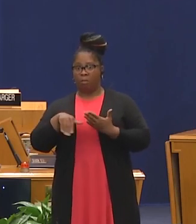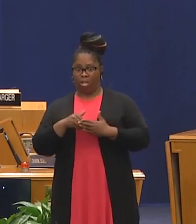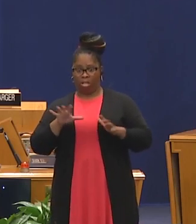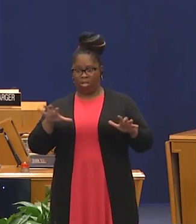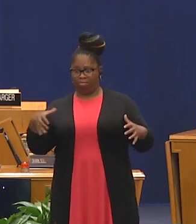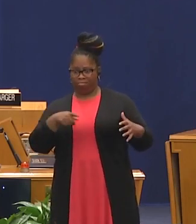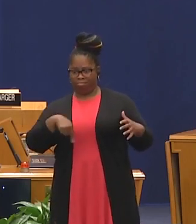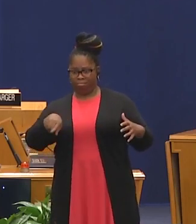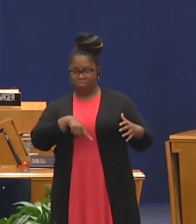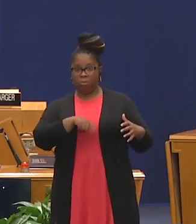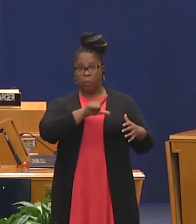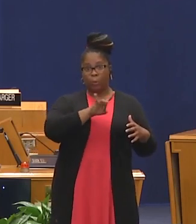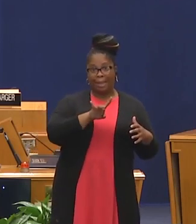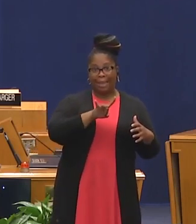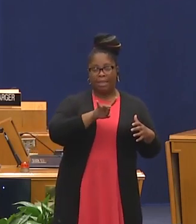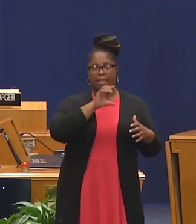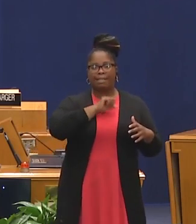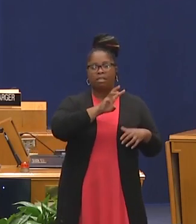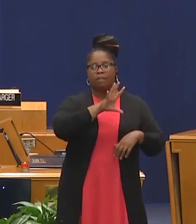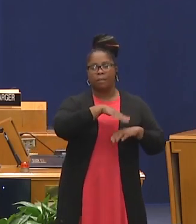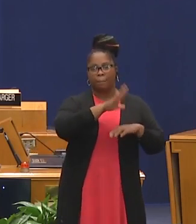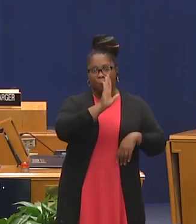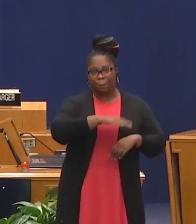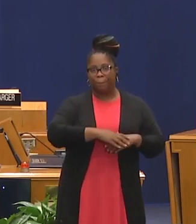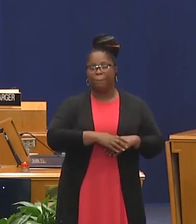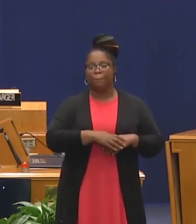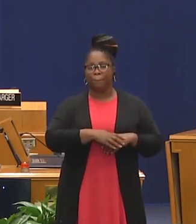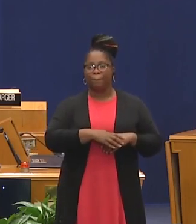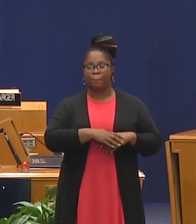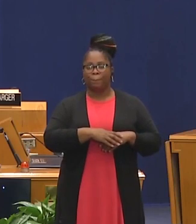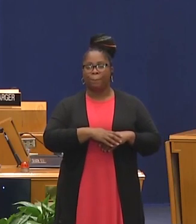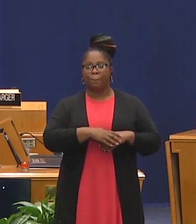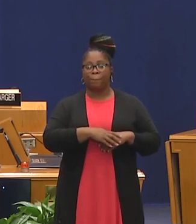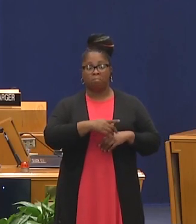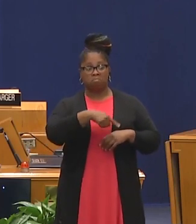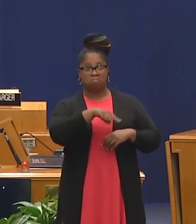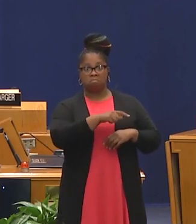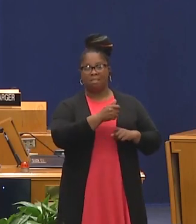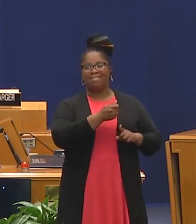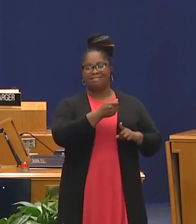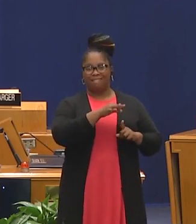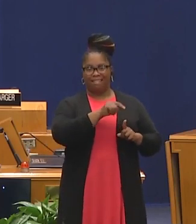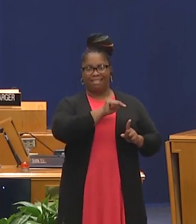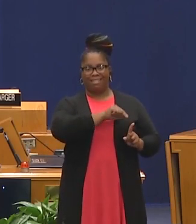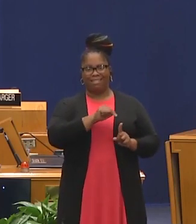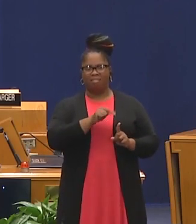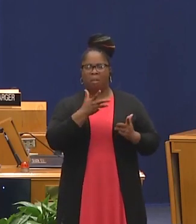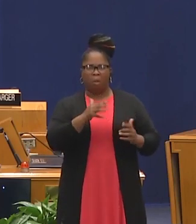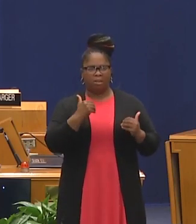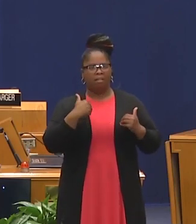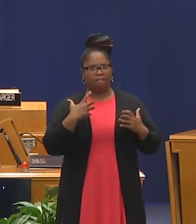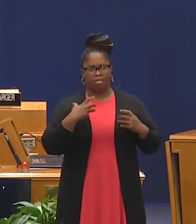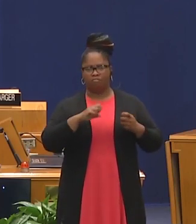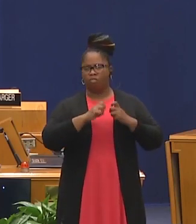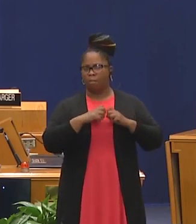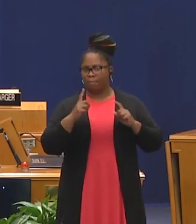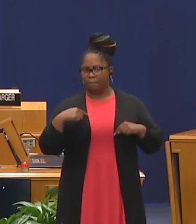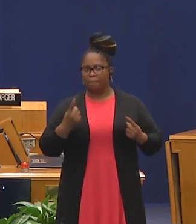were over the age of 65, and 19 people who died over the age of 65 had underlying health